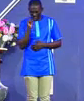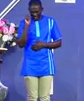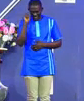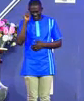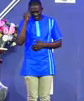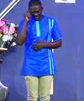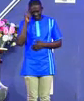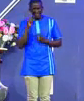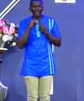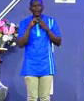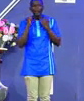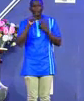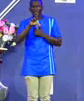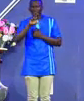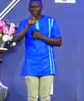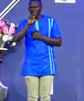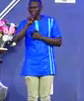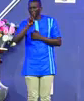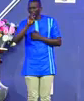Pastor Luzinda preaching.